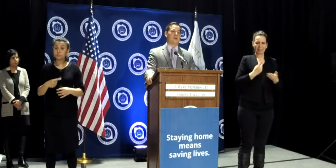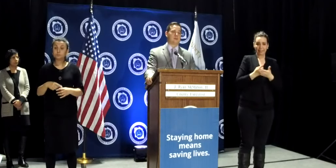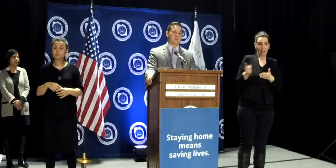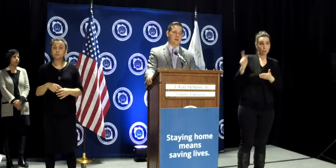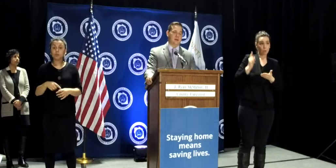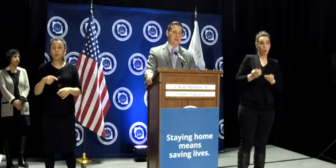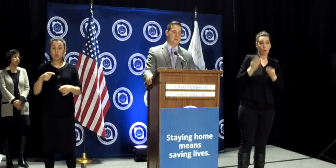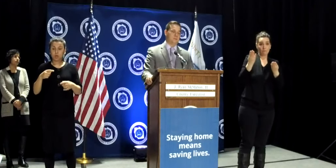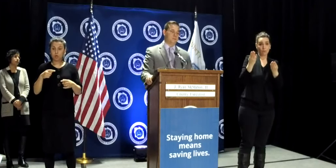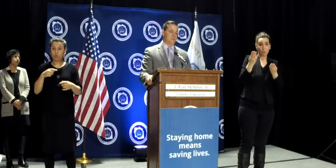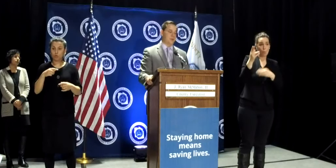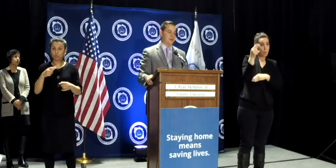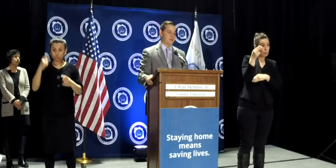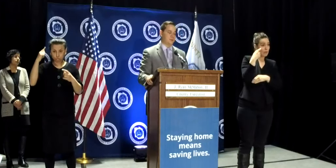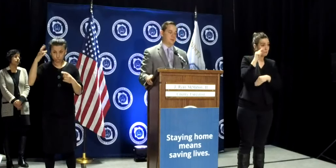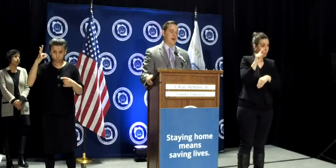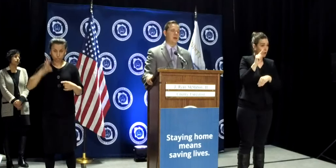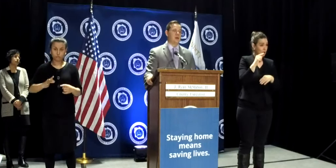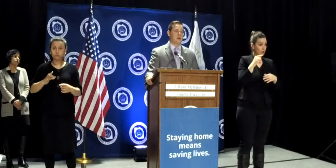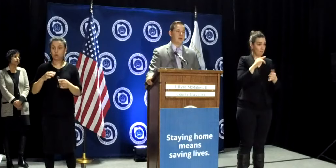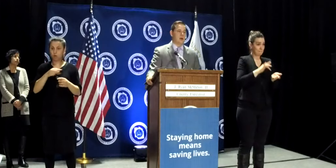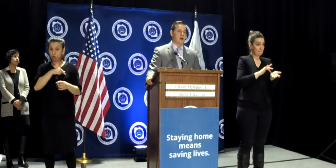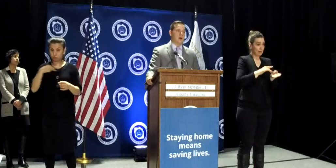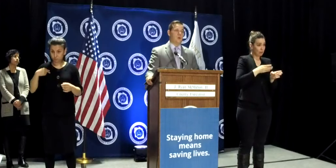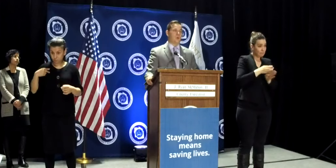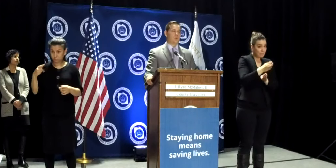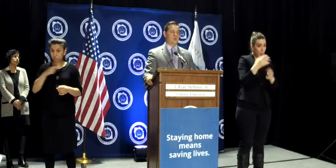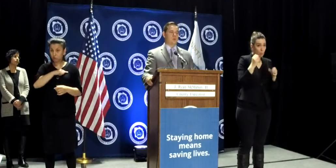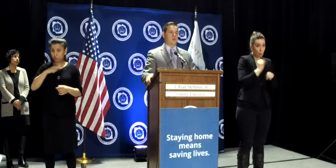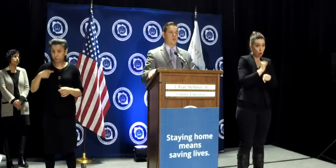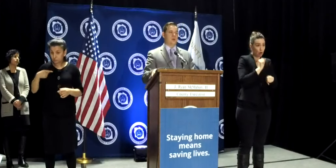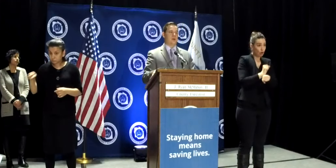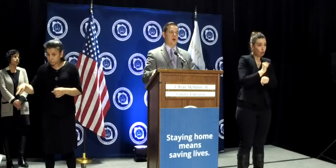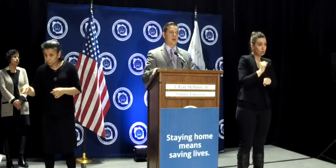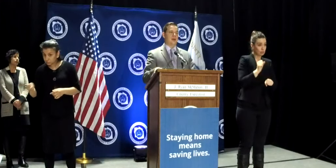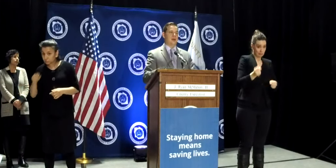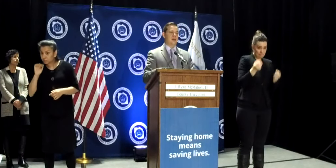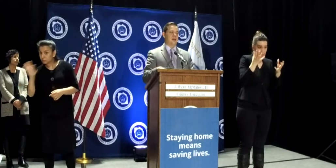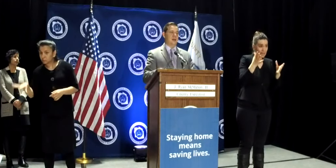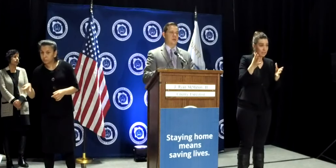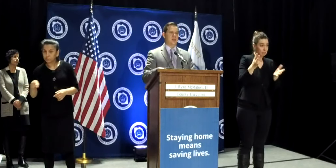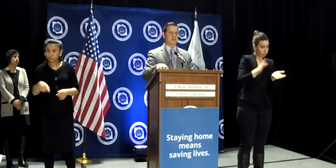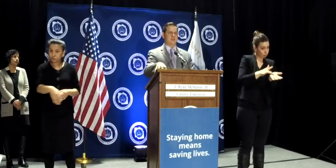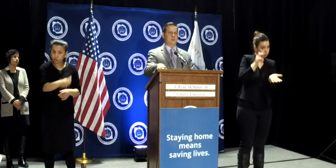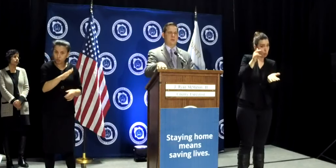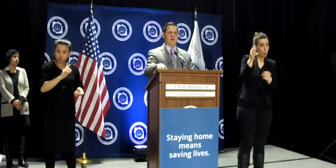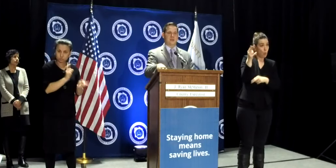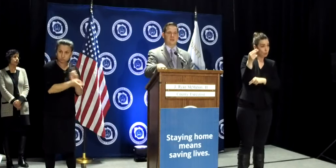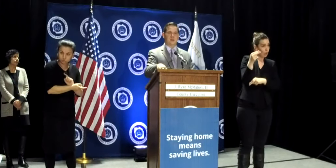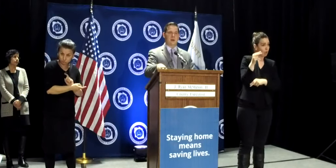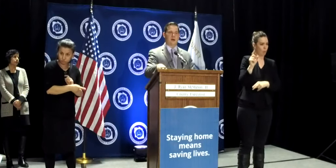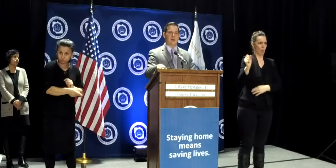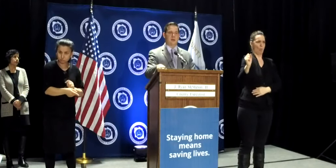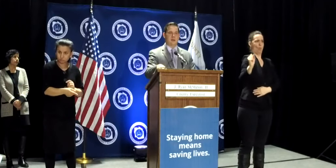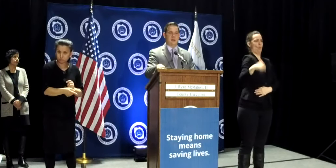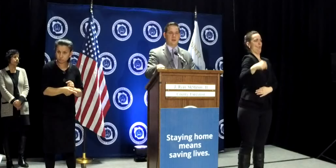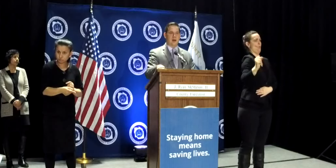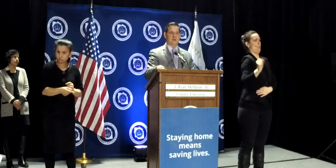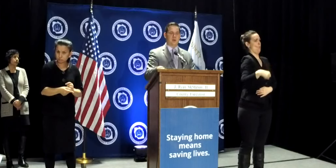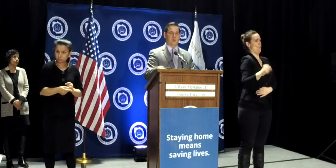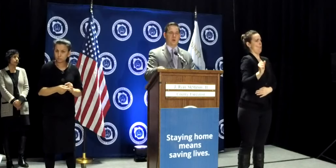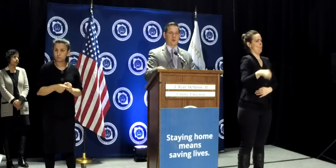good response, and that's something that we know. And again, we talked a little bit about yesterday about how